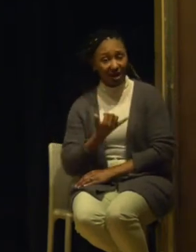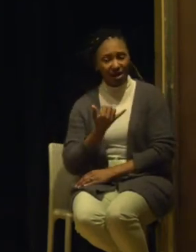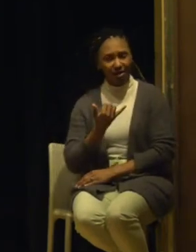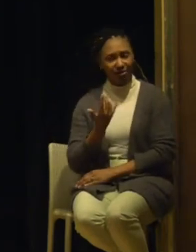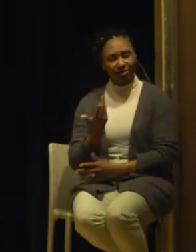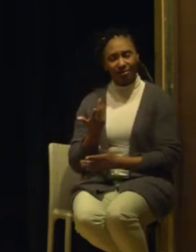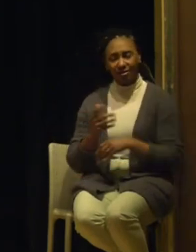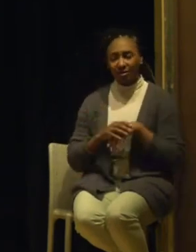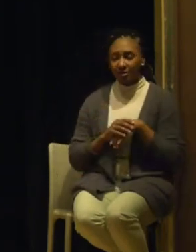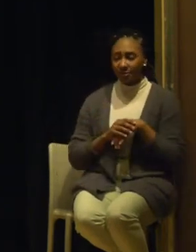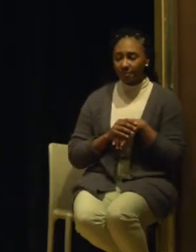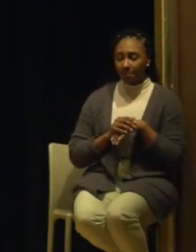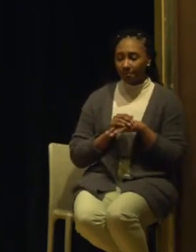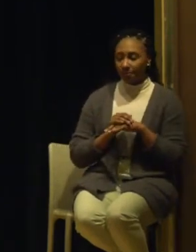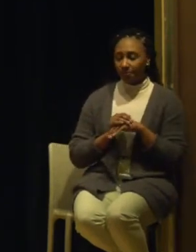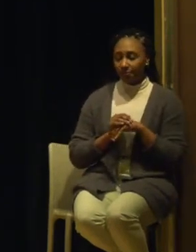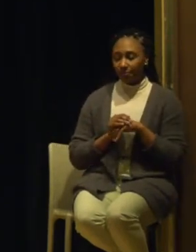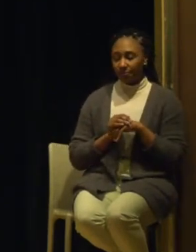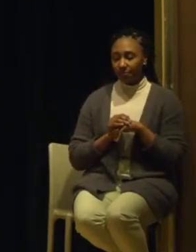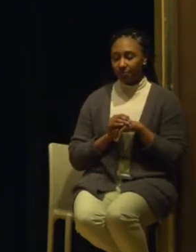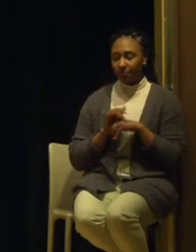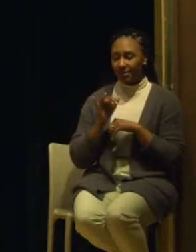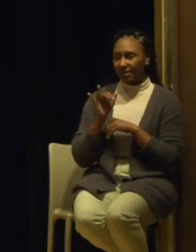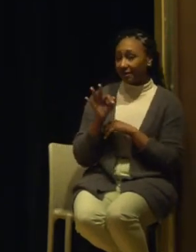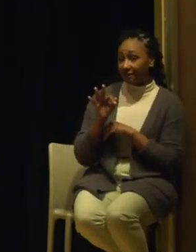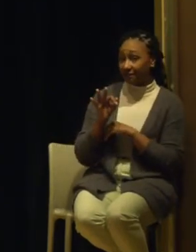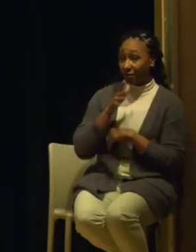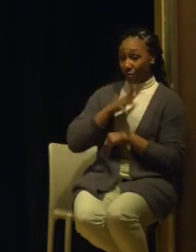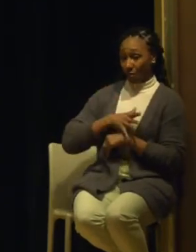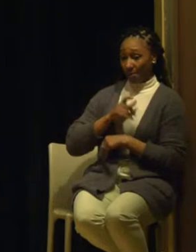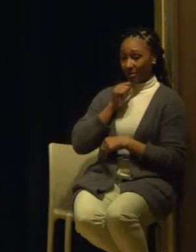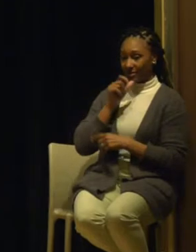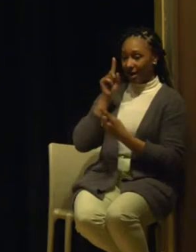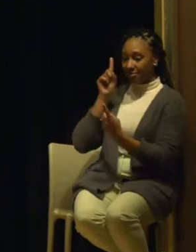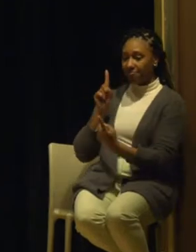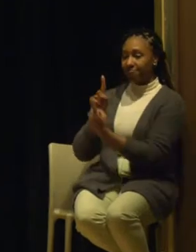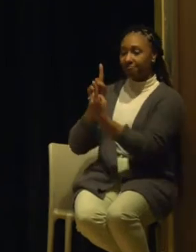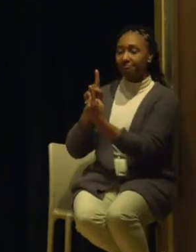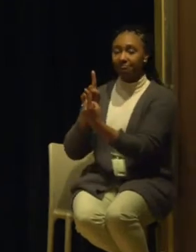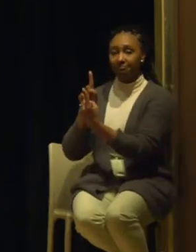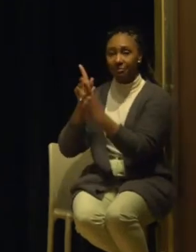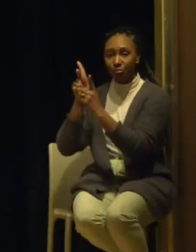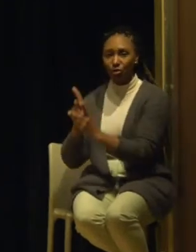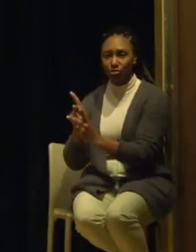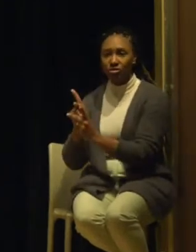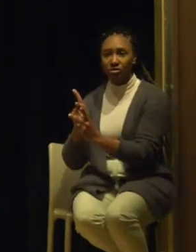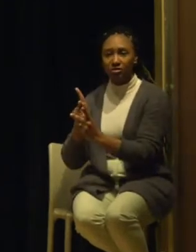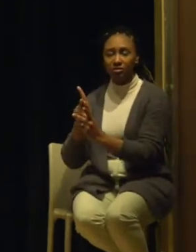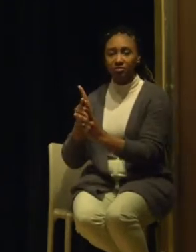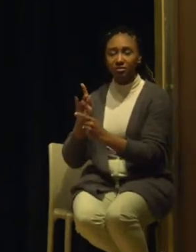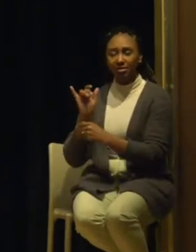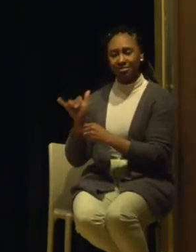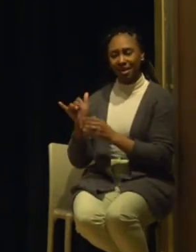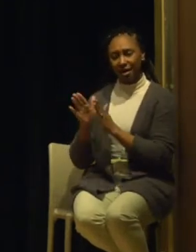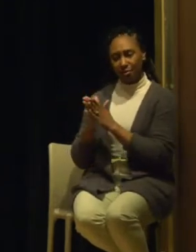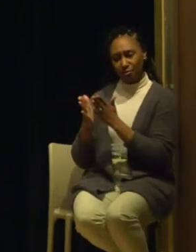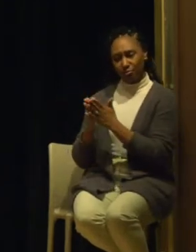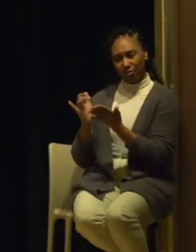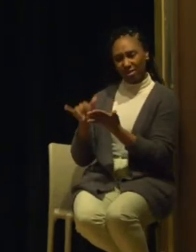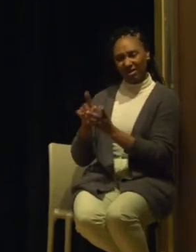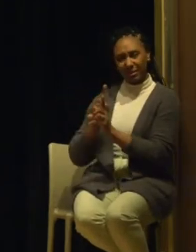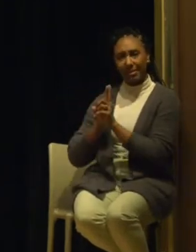And now women can look, even if they don't meet you in person, your book can serve as mentorship. Right. Tell us why that